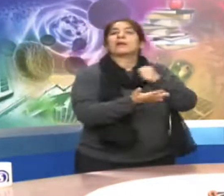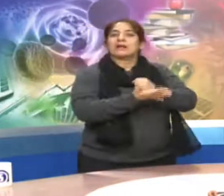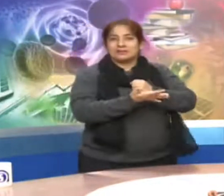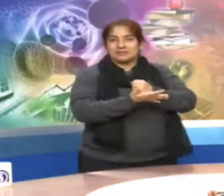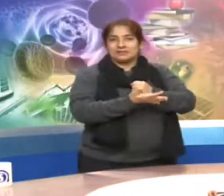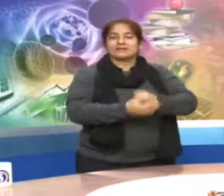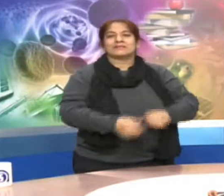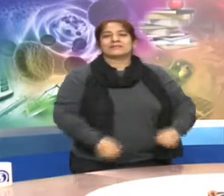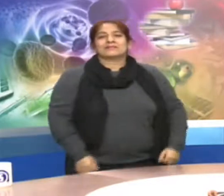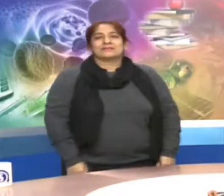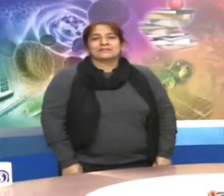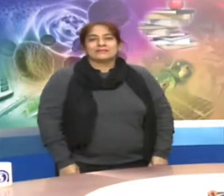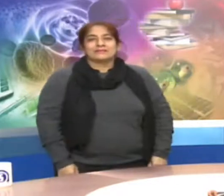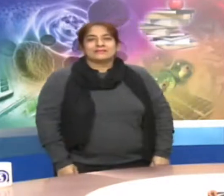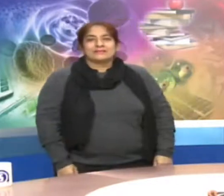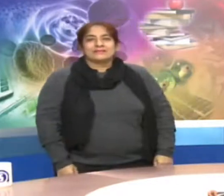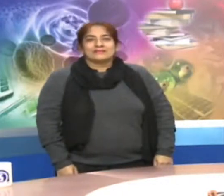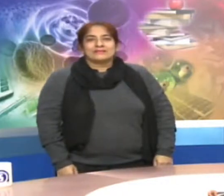It could be any good.